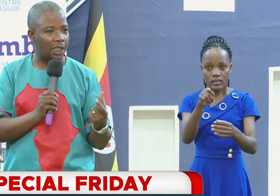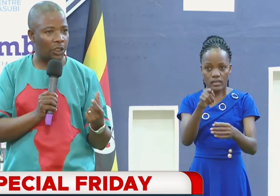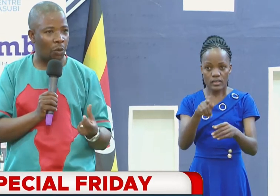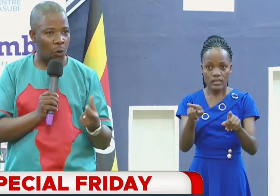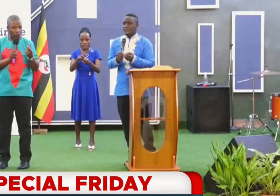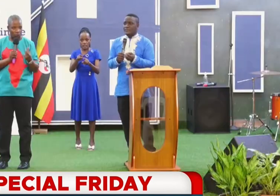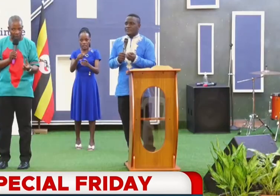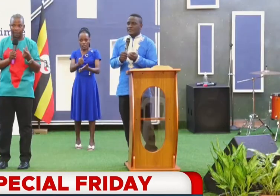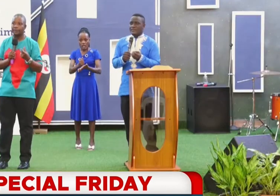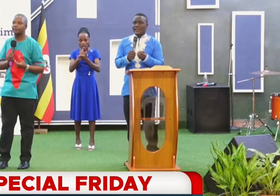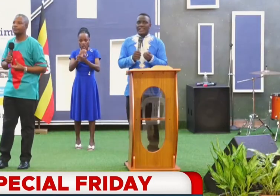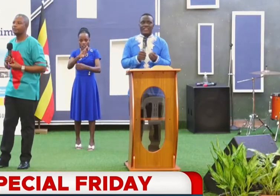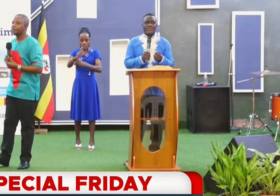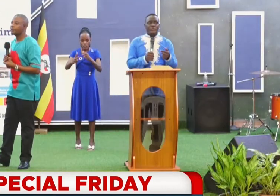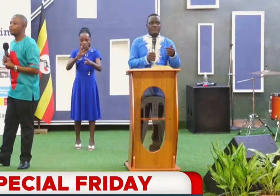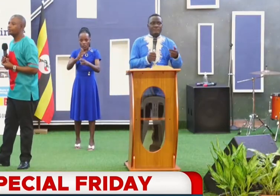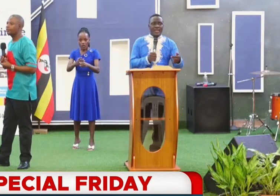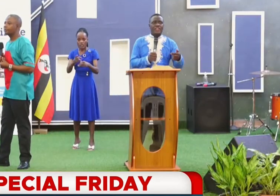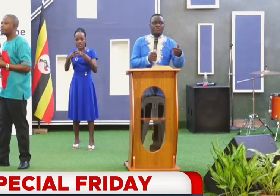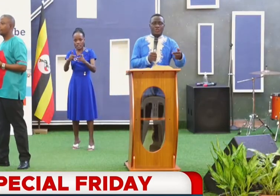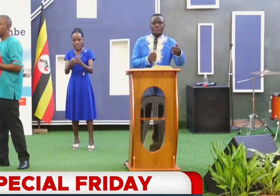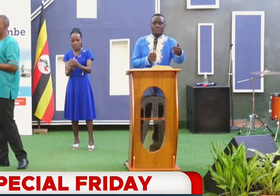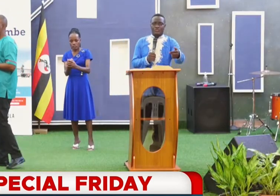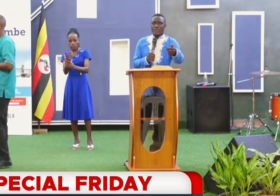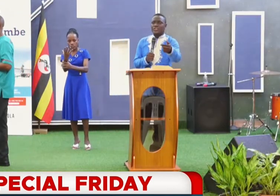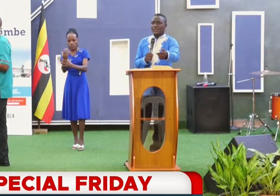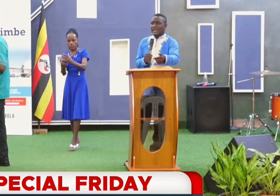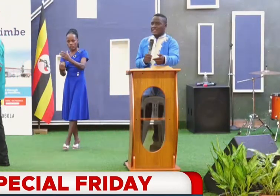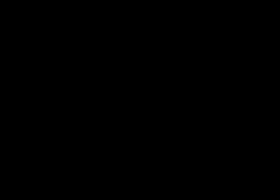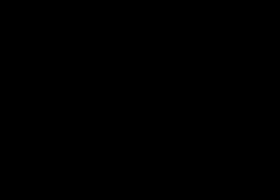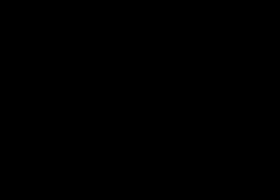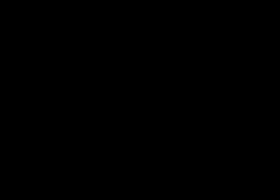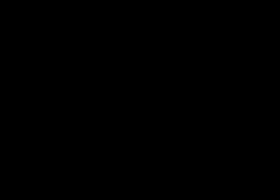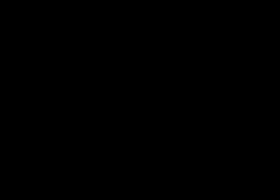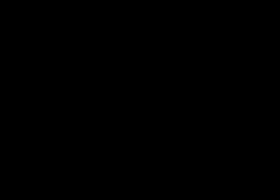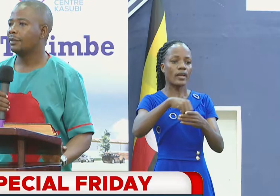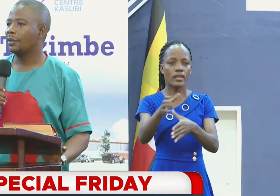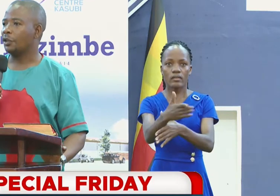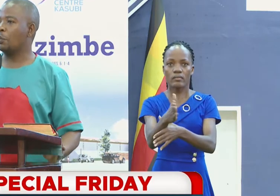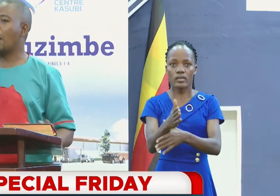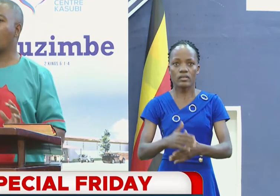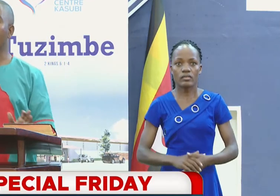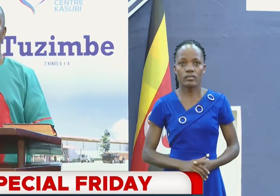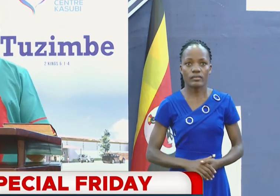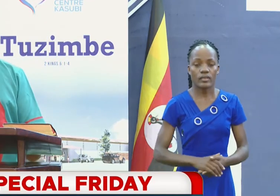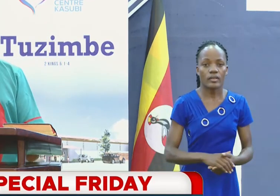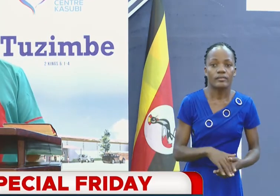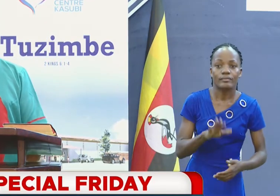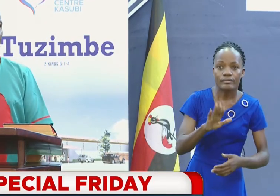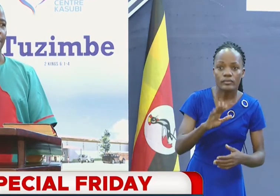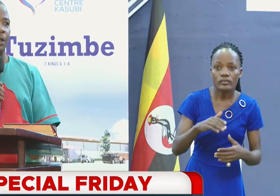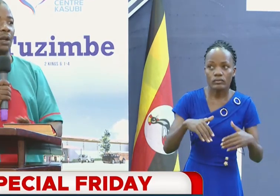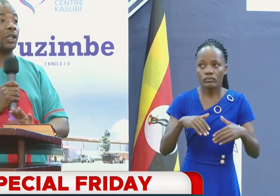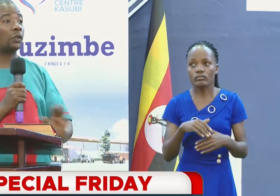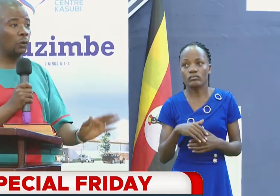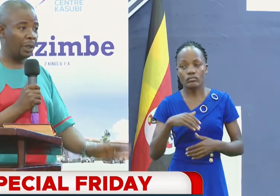amen, it will make crops grow in your land. Yobu agambye, Job